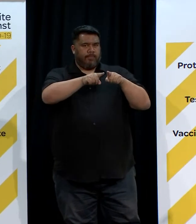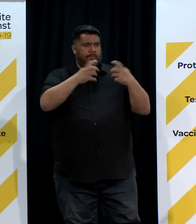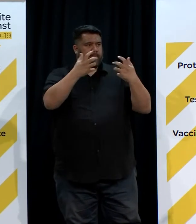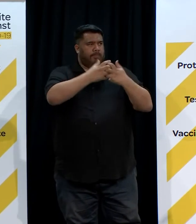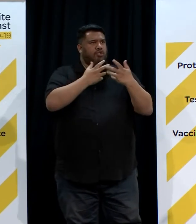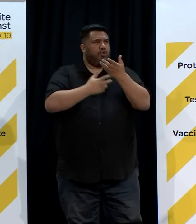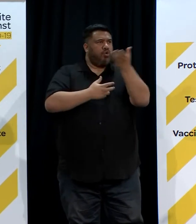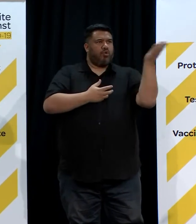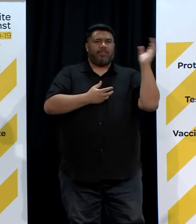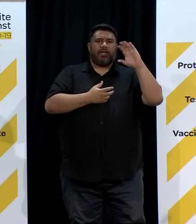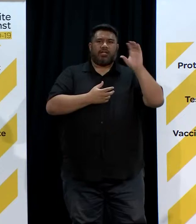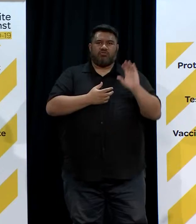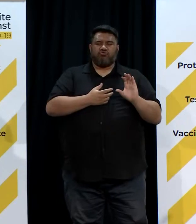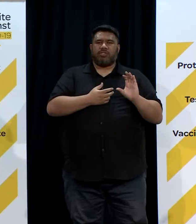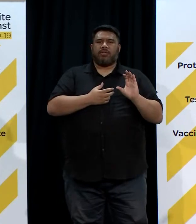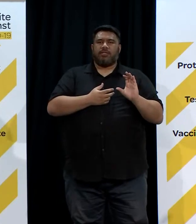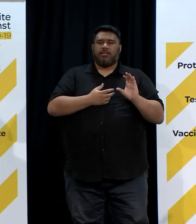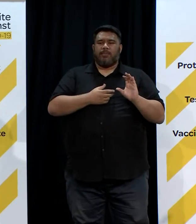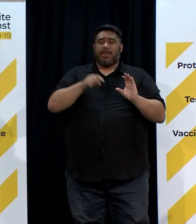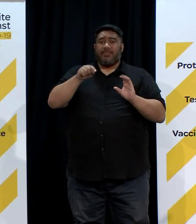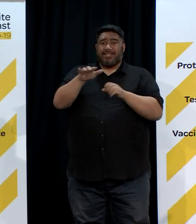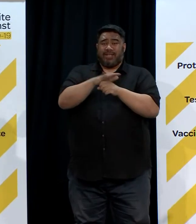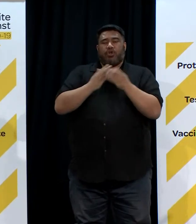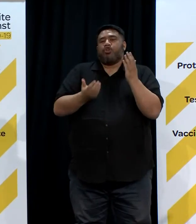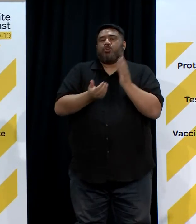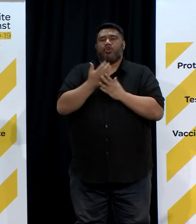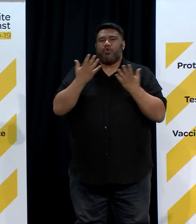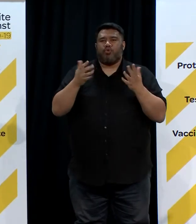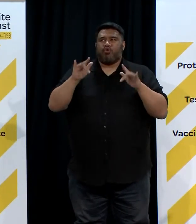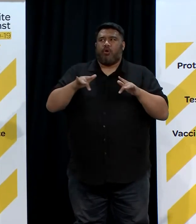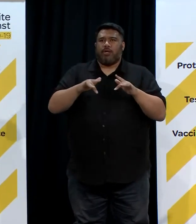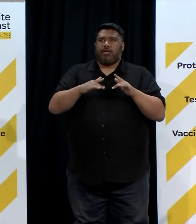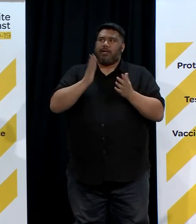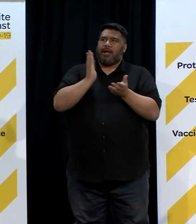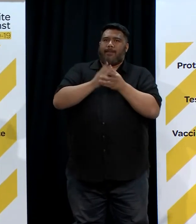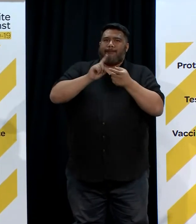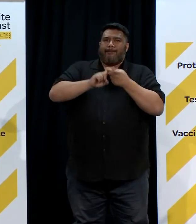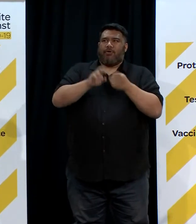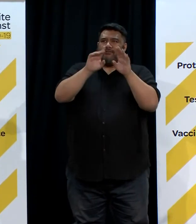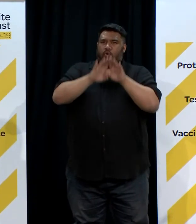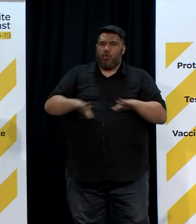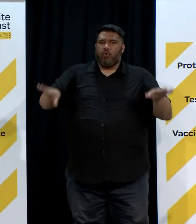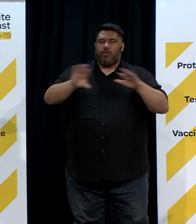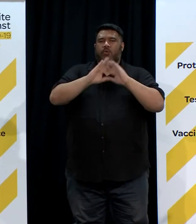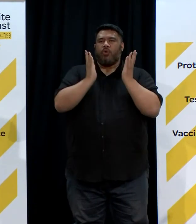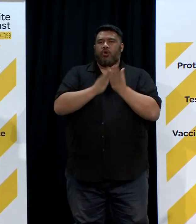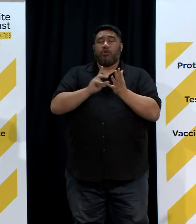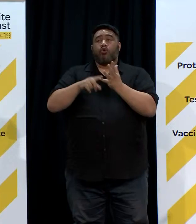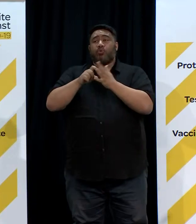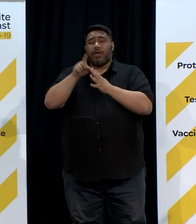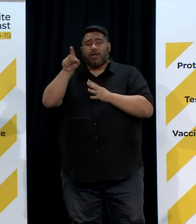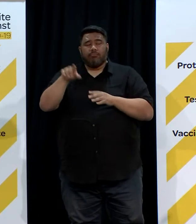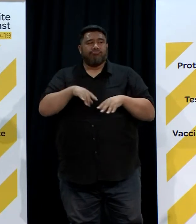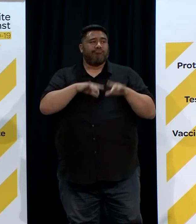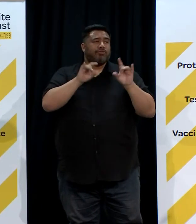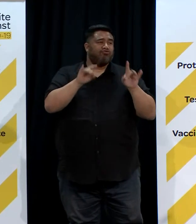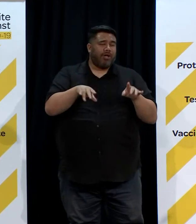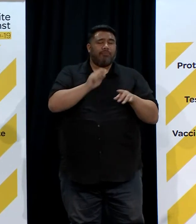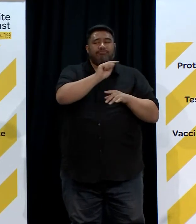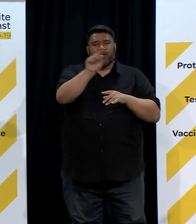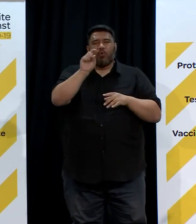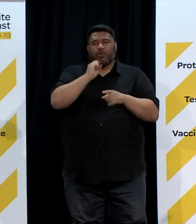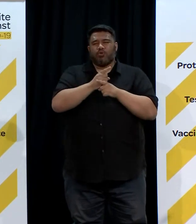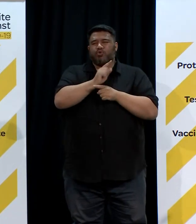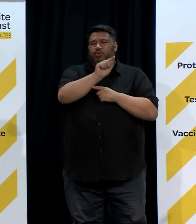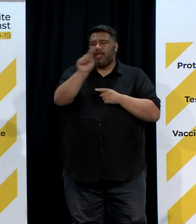around that. This is clearly a developing area. Australia, the UK, others, they'll be countries that we will be talking to, because